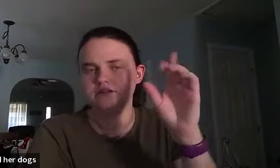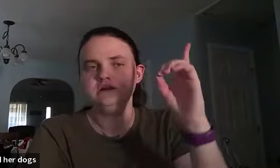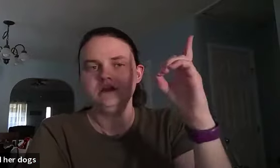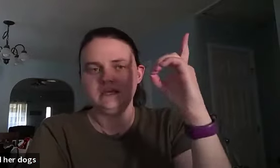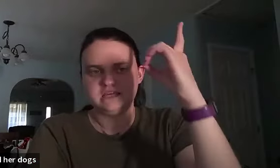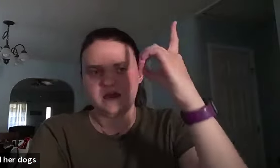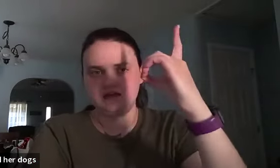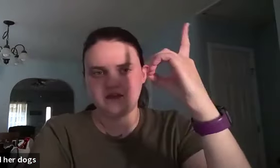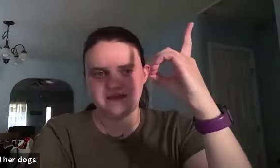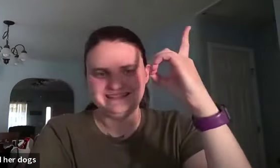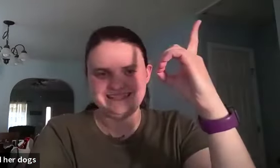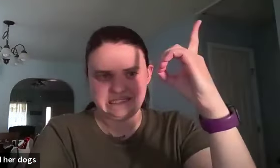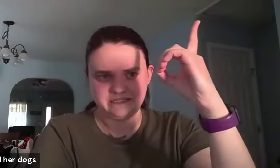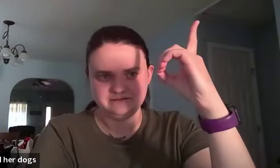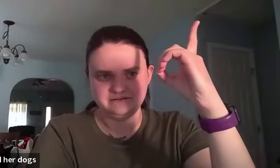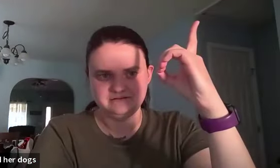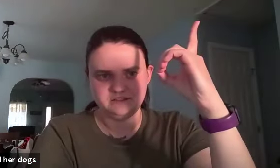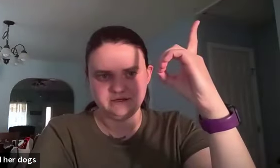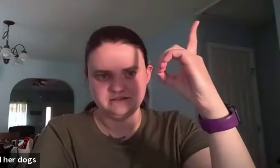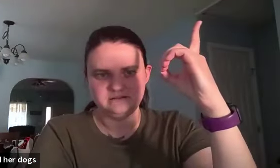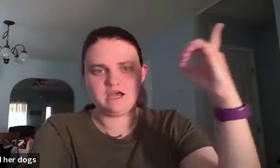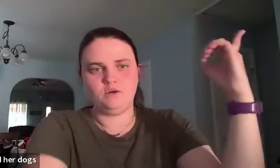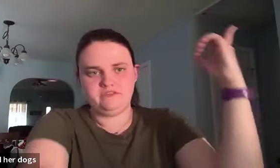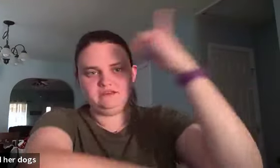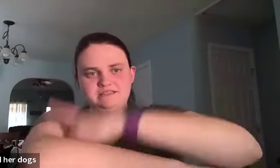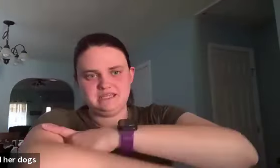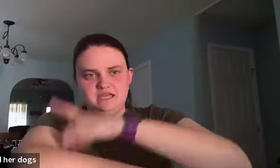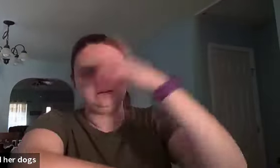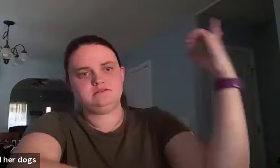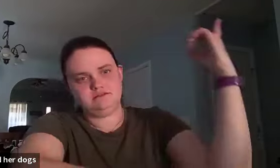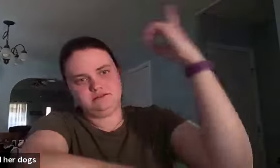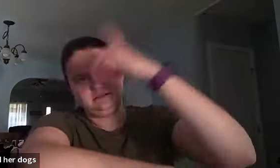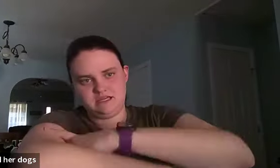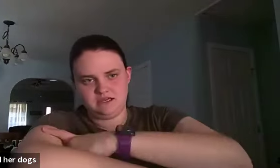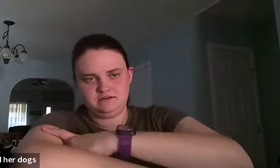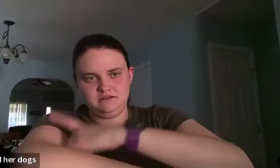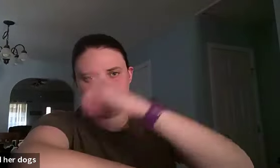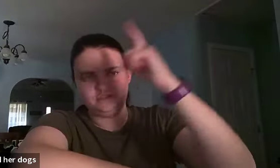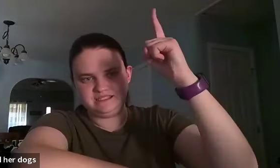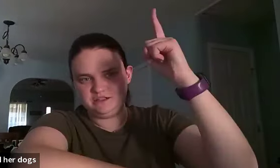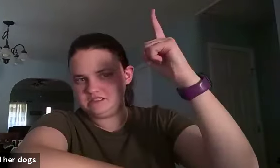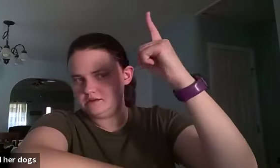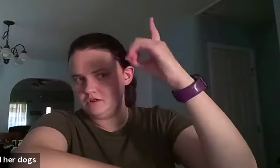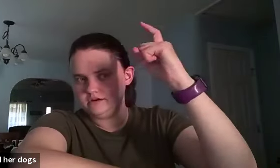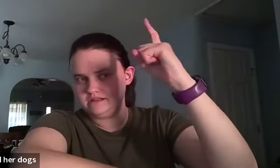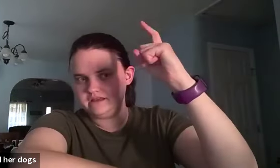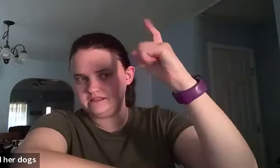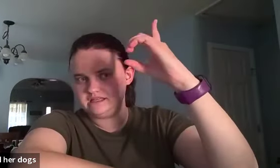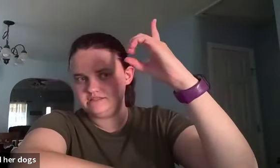it, is adding that D to it to help think day, day. So it's still similar in that sense,